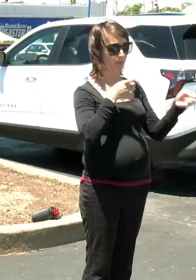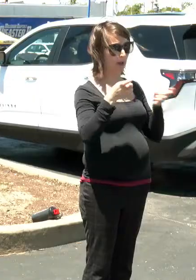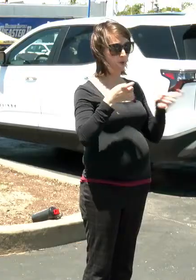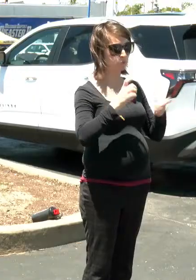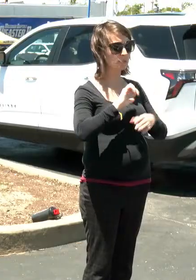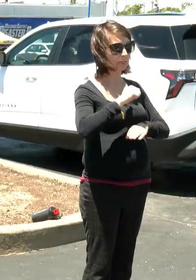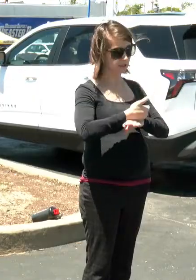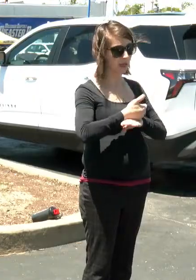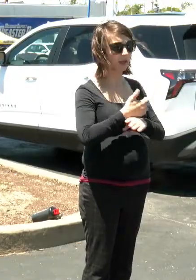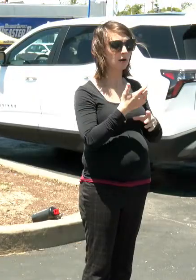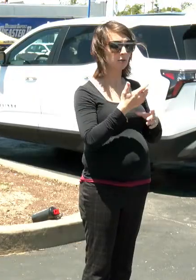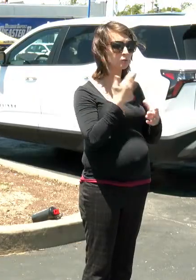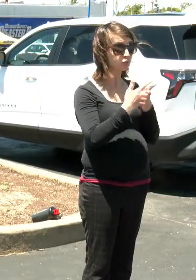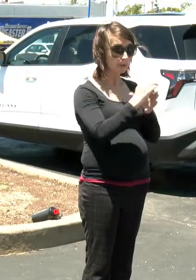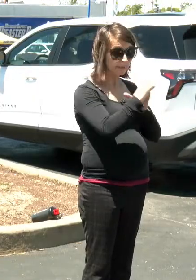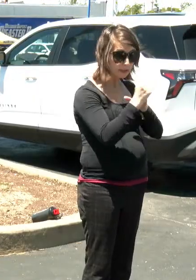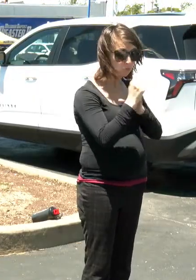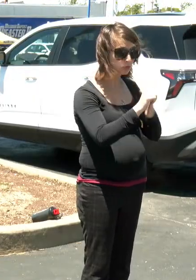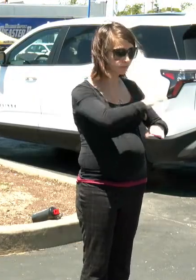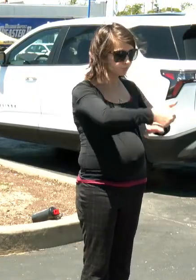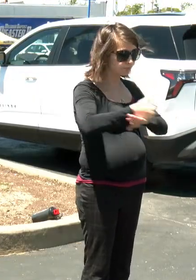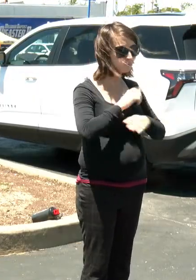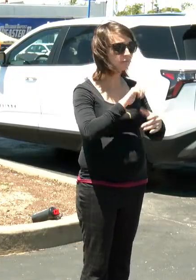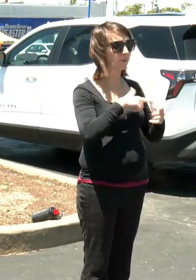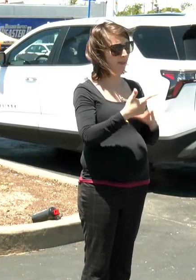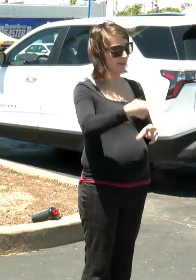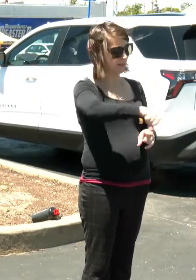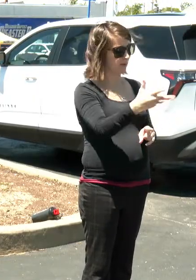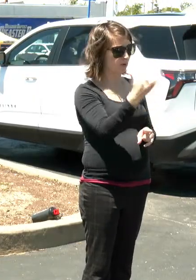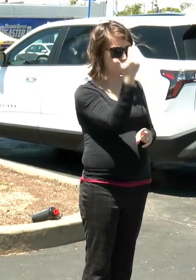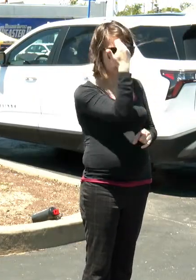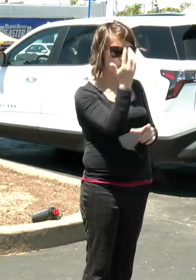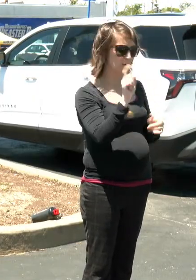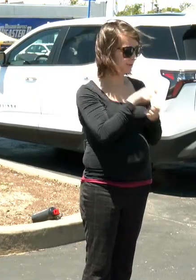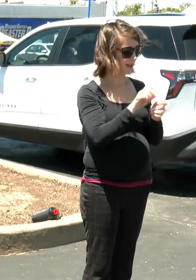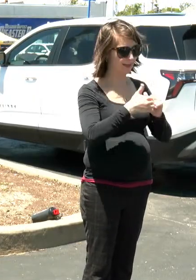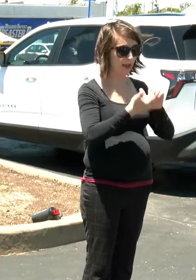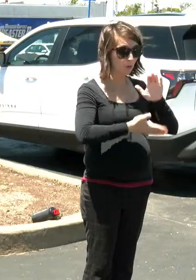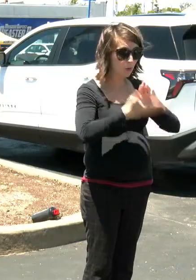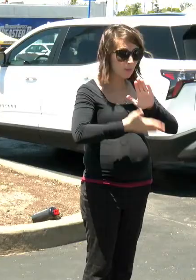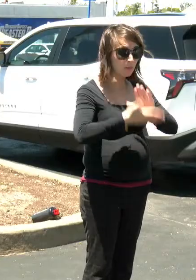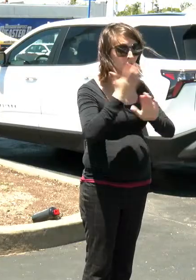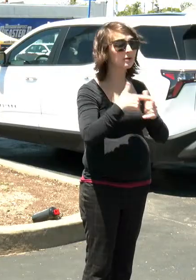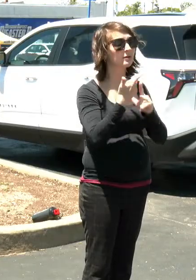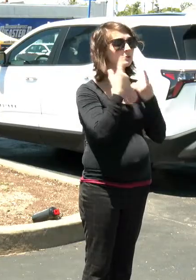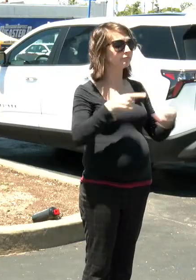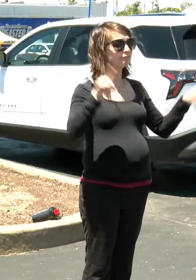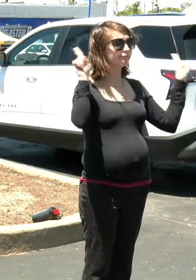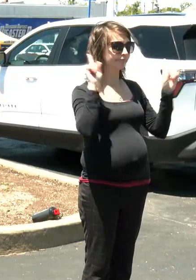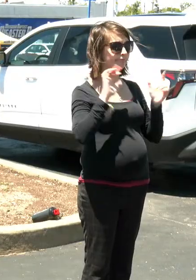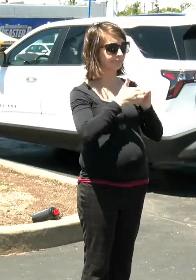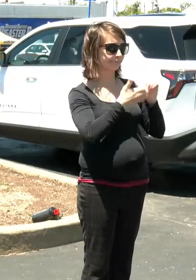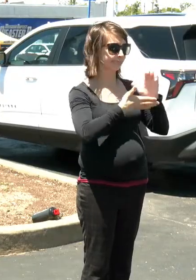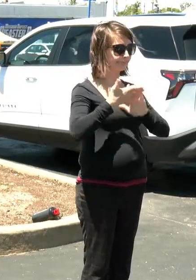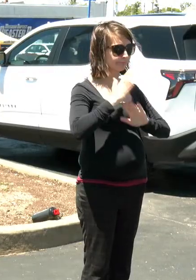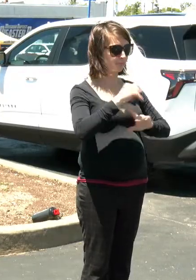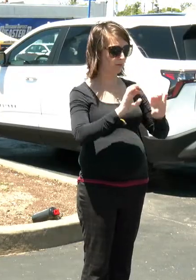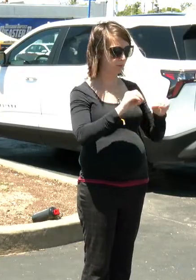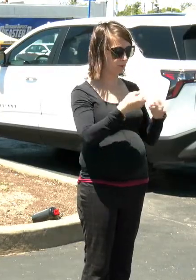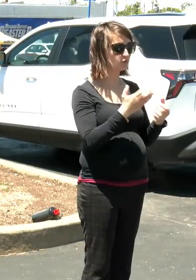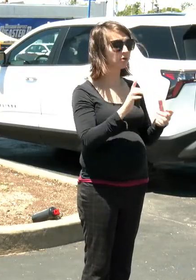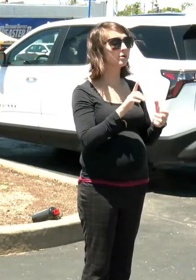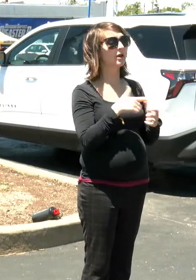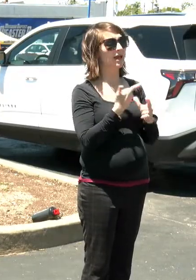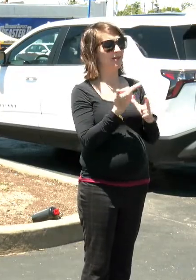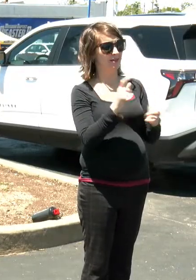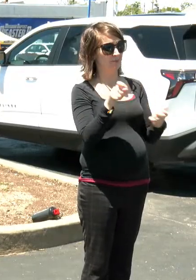of emergency management leaders who know exactly how to operate a successfully organized operation and long-term recovery effort like